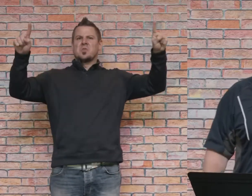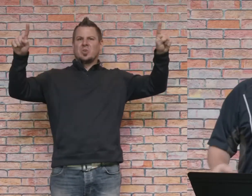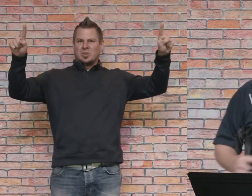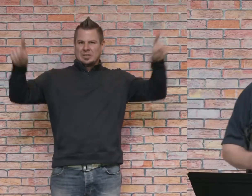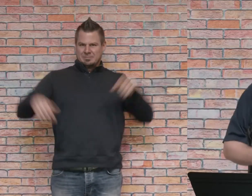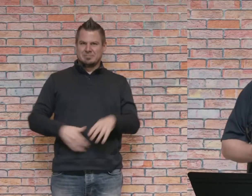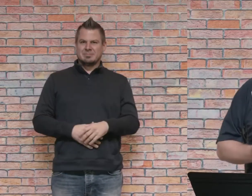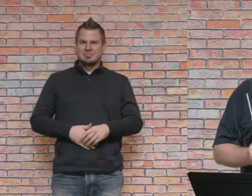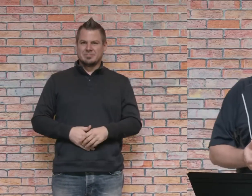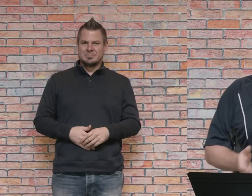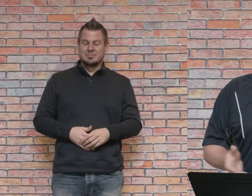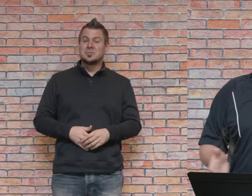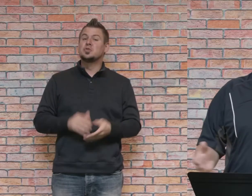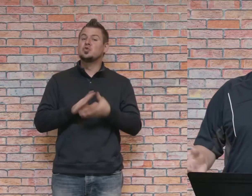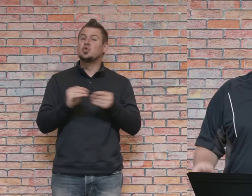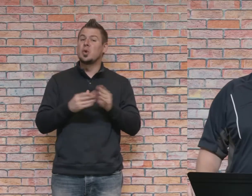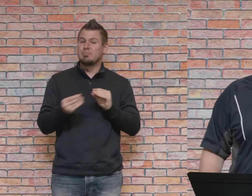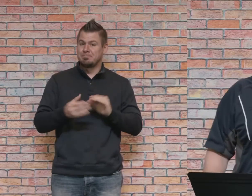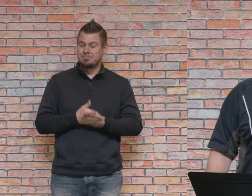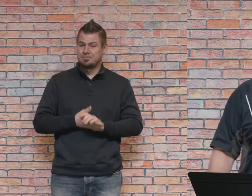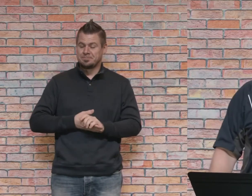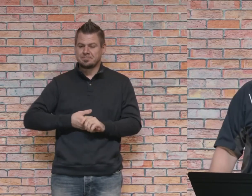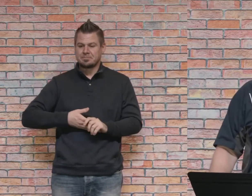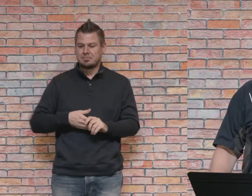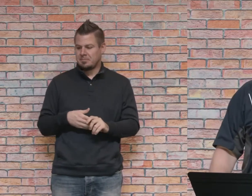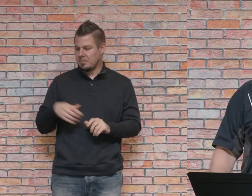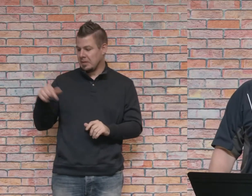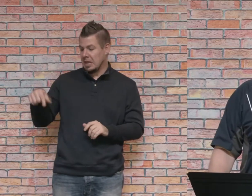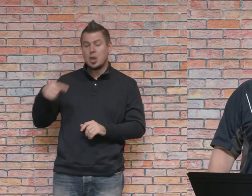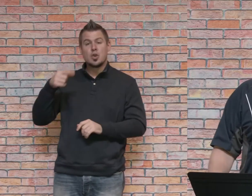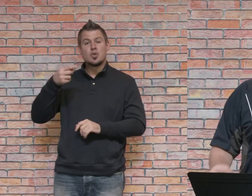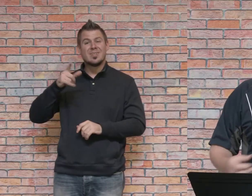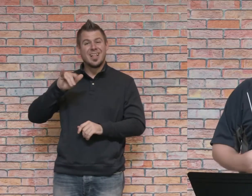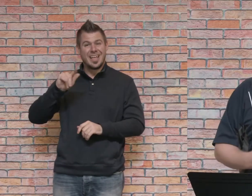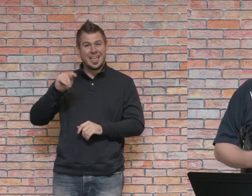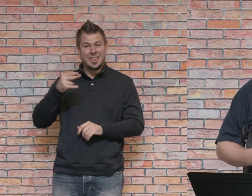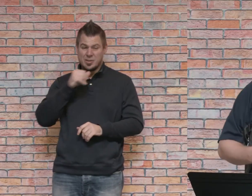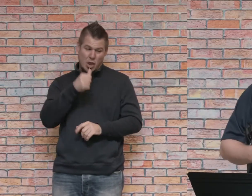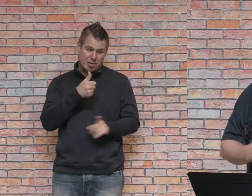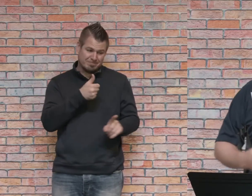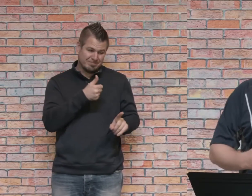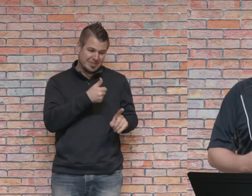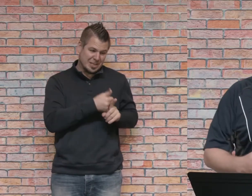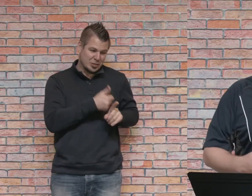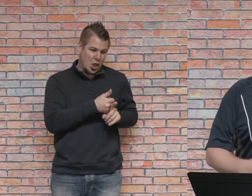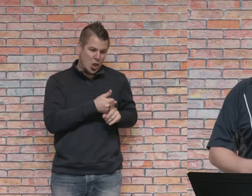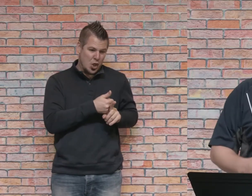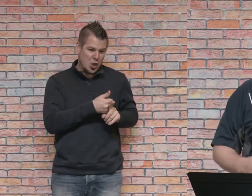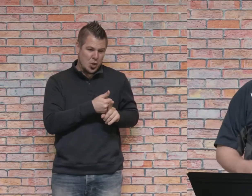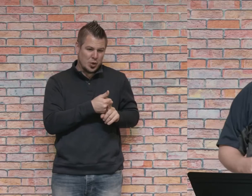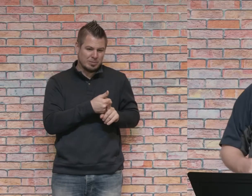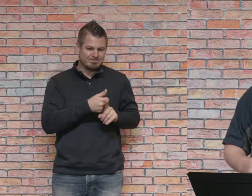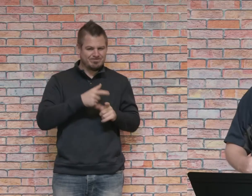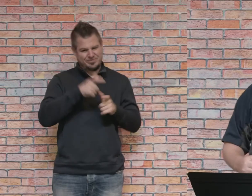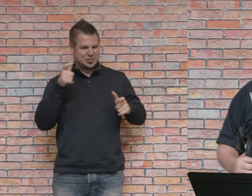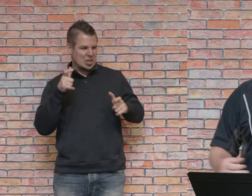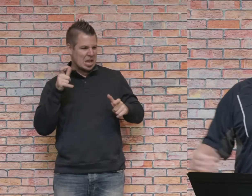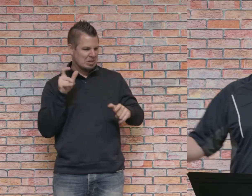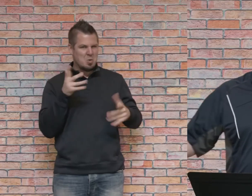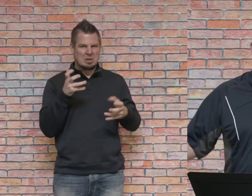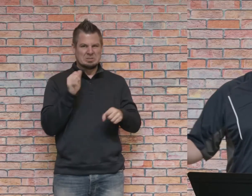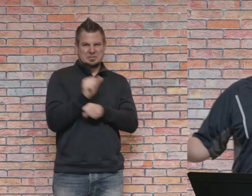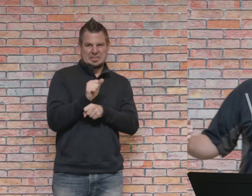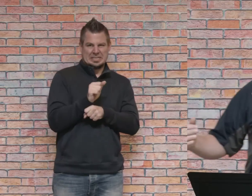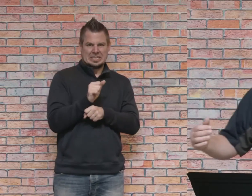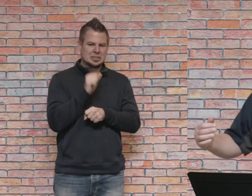is Goliath wasn't David's personal giant, but he wasn't maybe defying David personally, but he